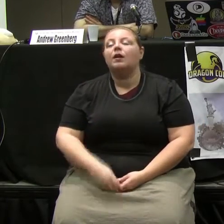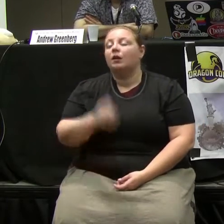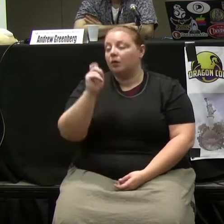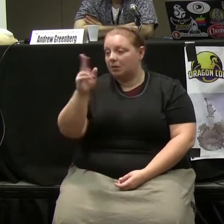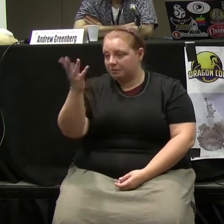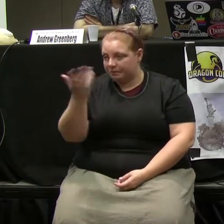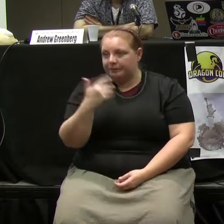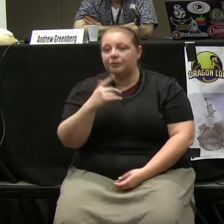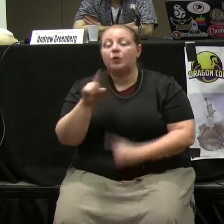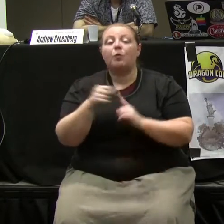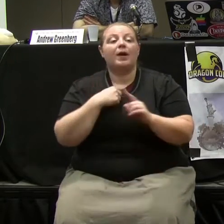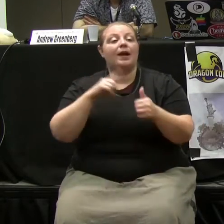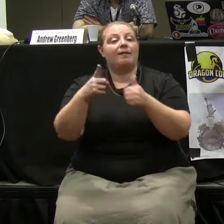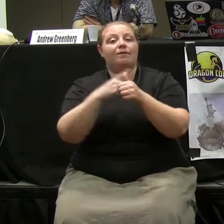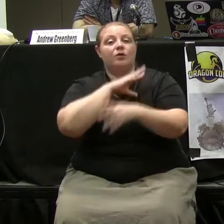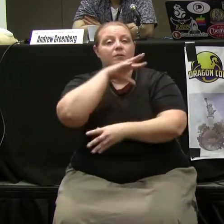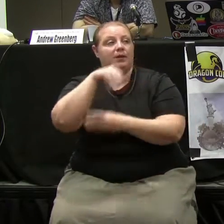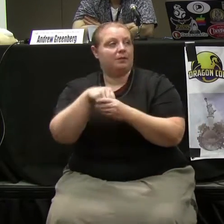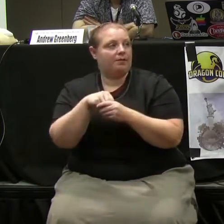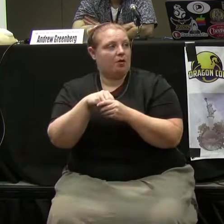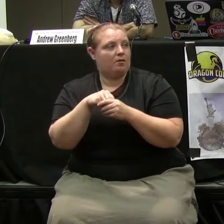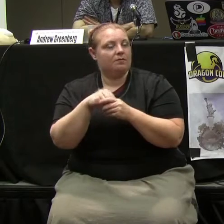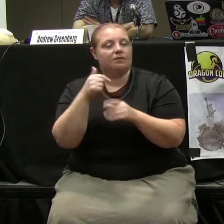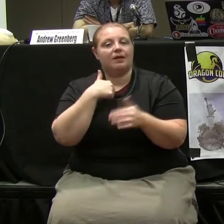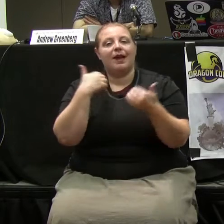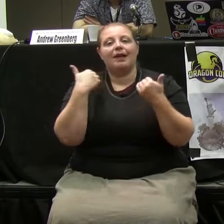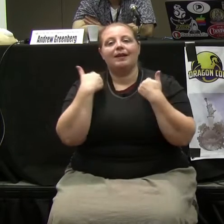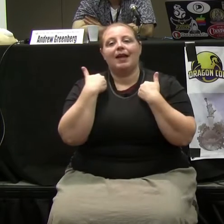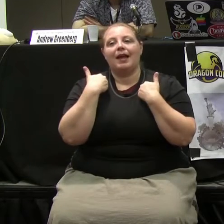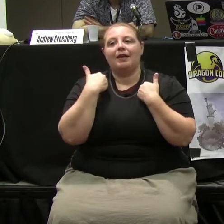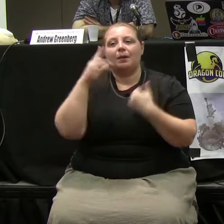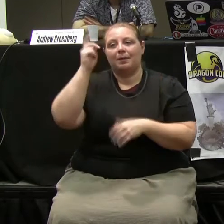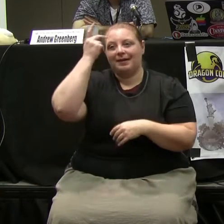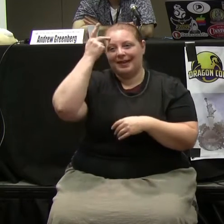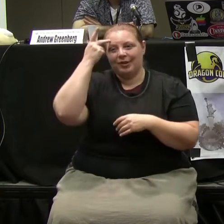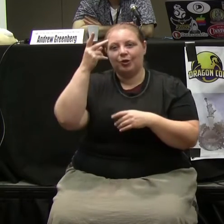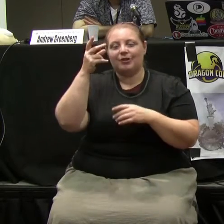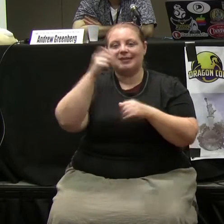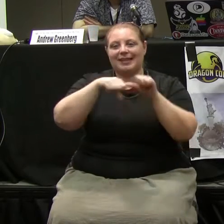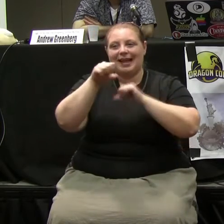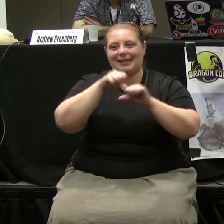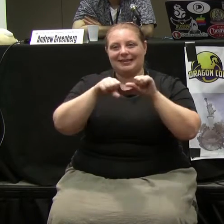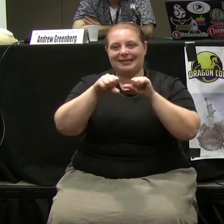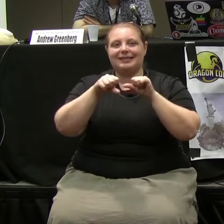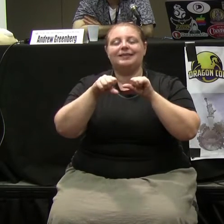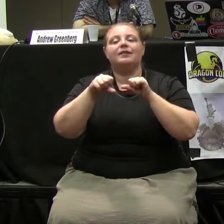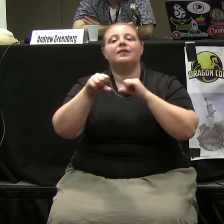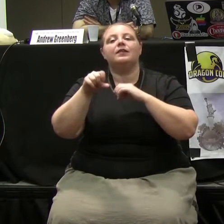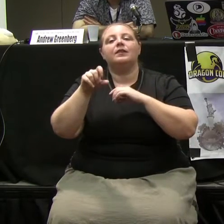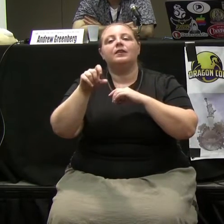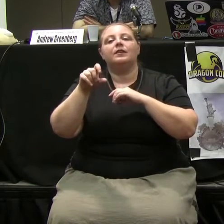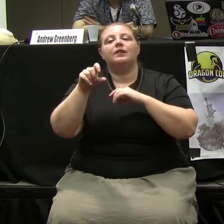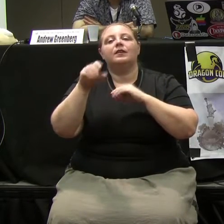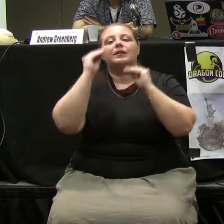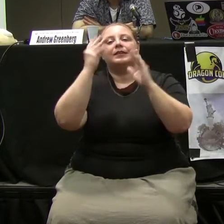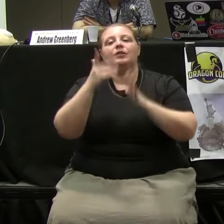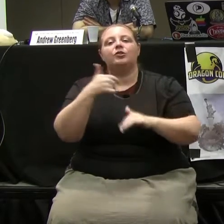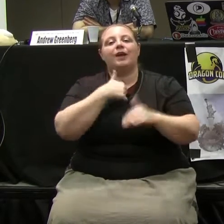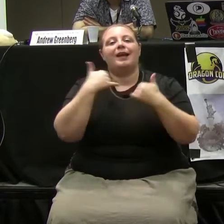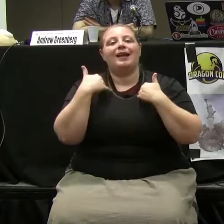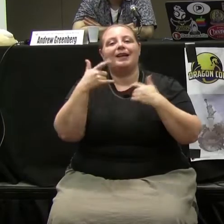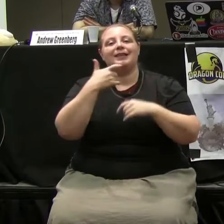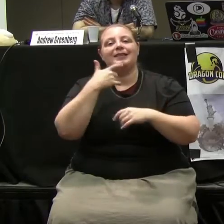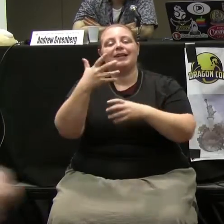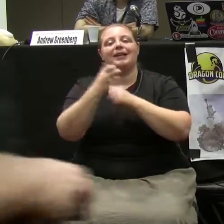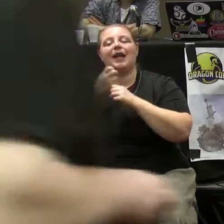getting involved, I took a tack from a political science professor I'd had who said that he made sure he got mailings from everybody.